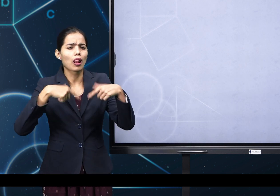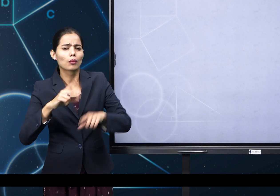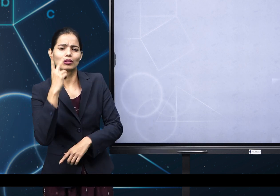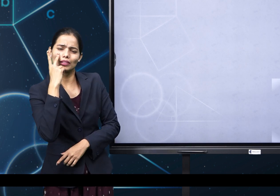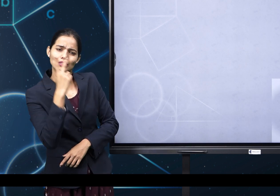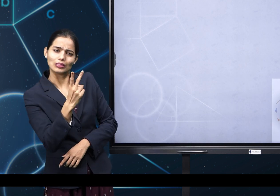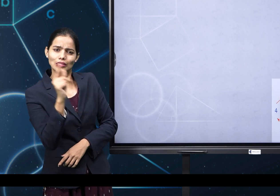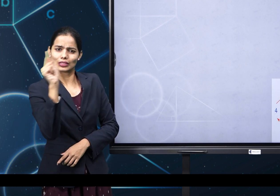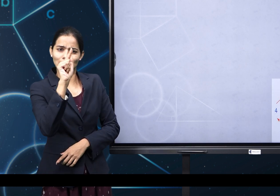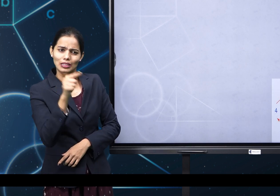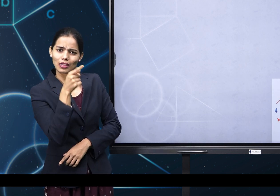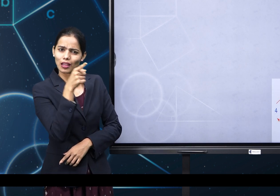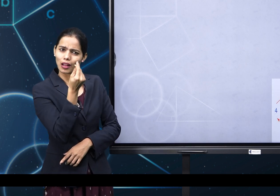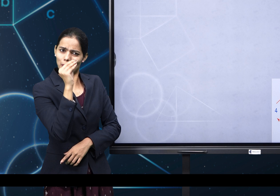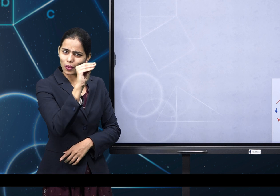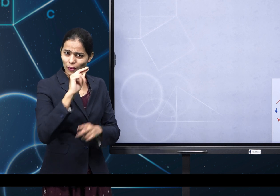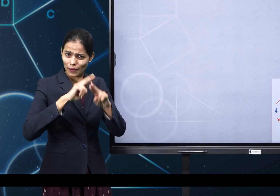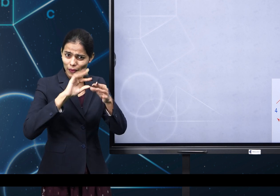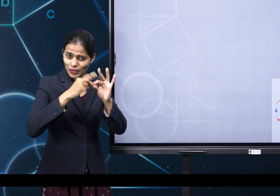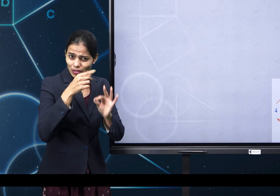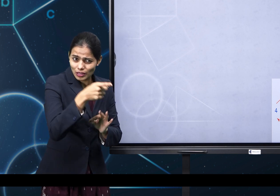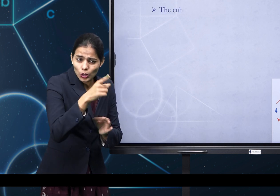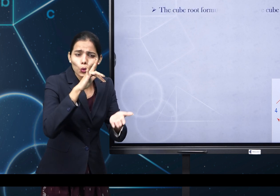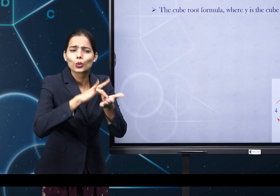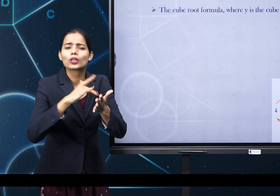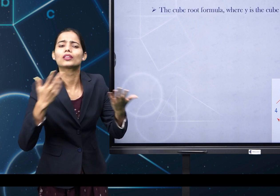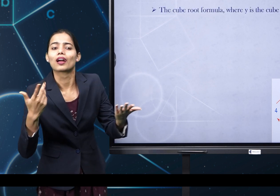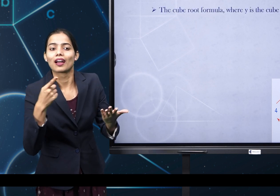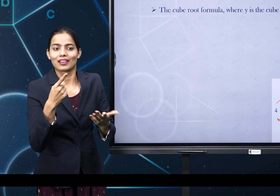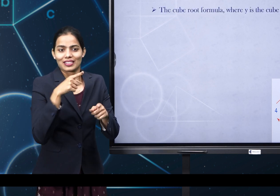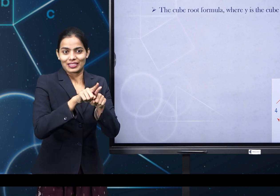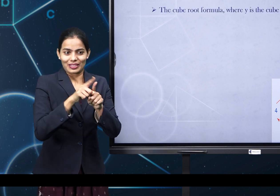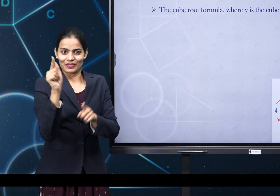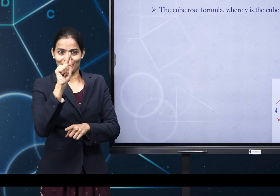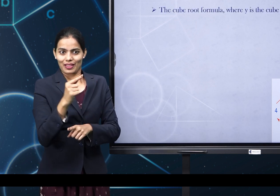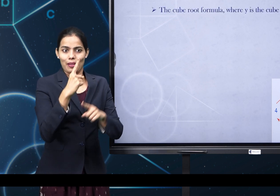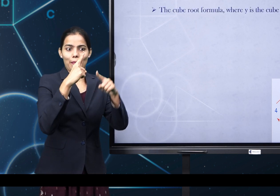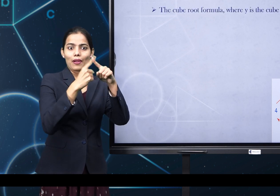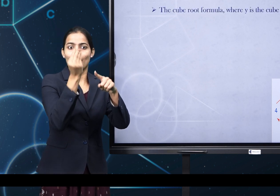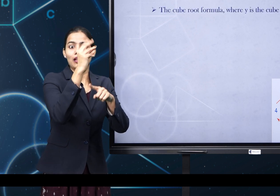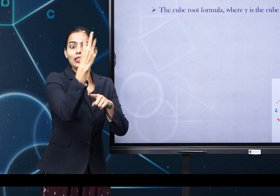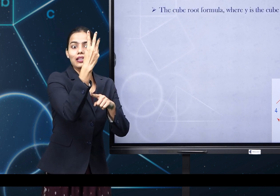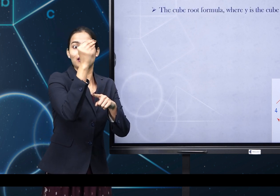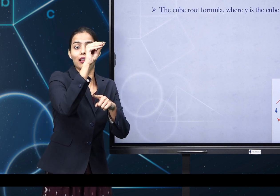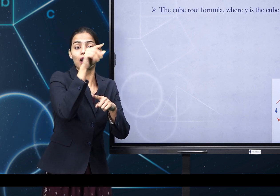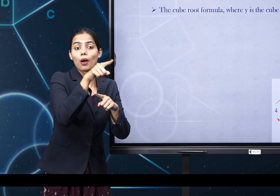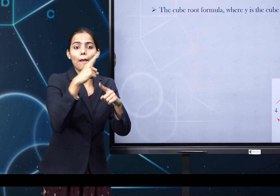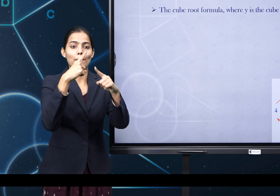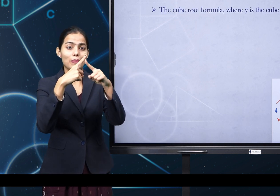Now, let's look at the cube root formula where y is the cube root of x. Cube root x is equal to